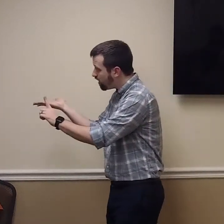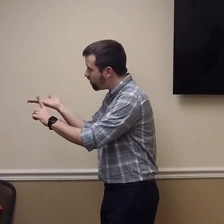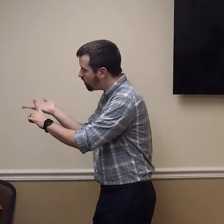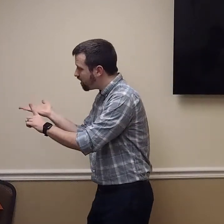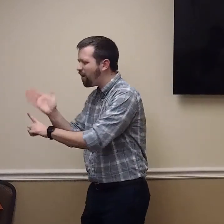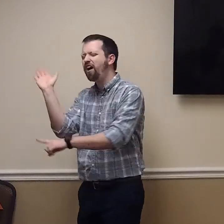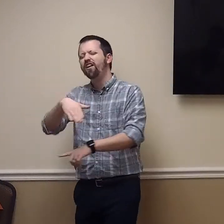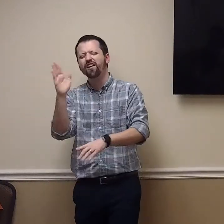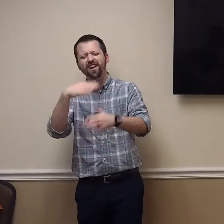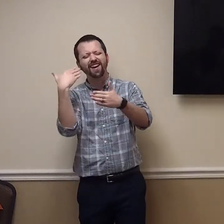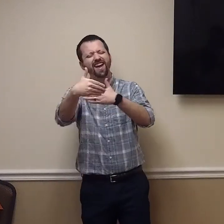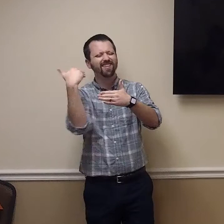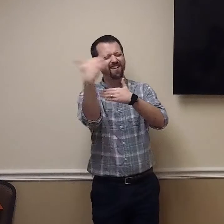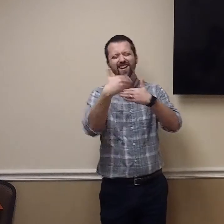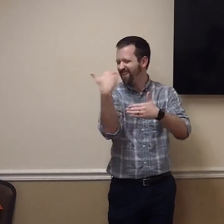you, and you keep, next time.